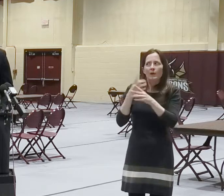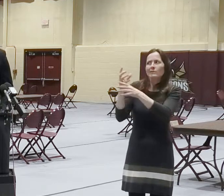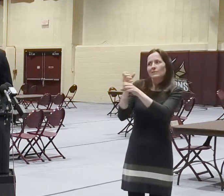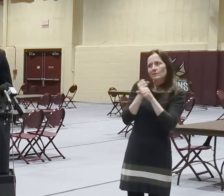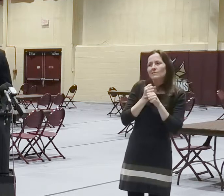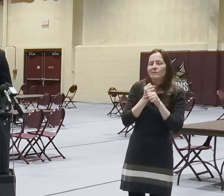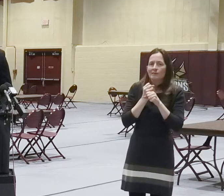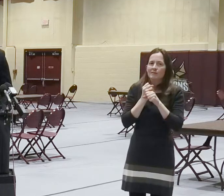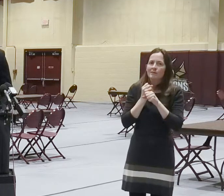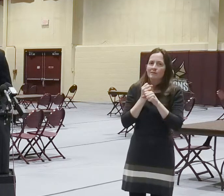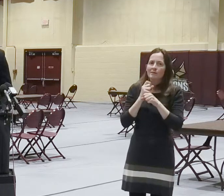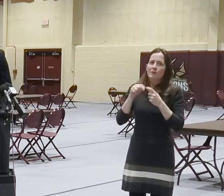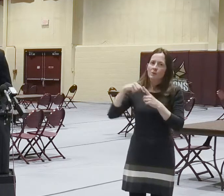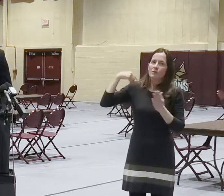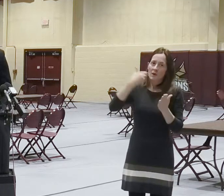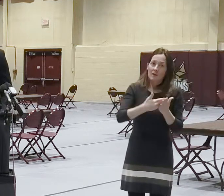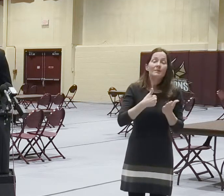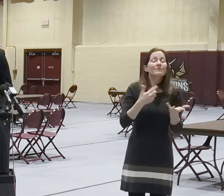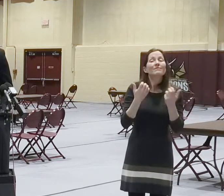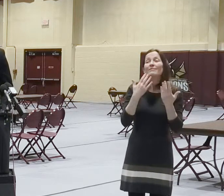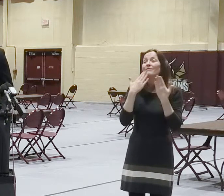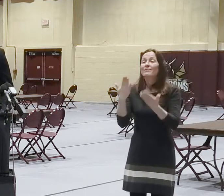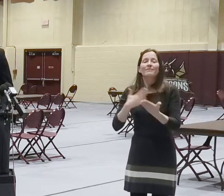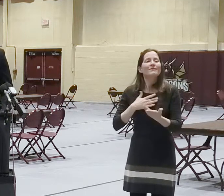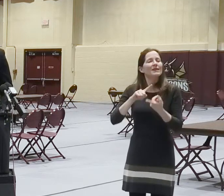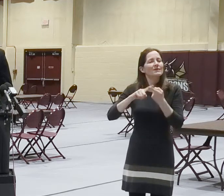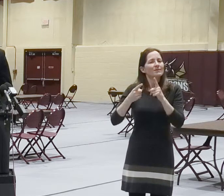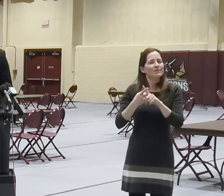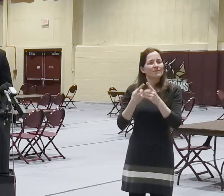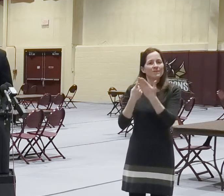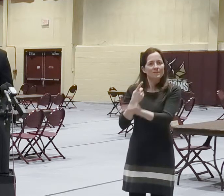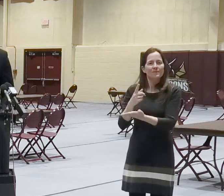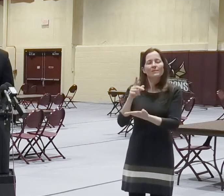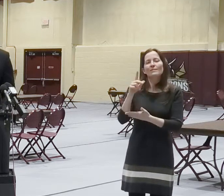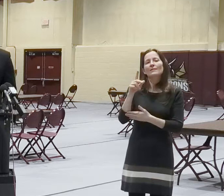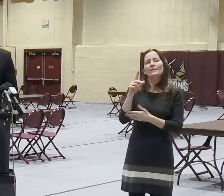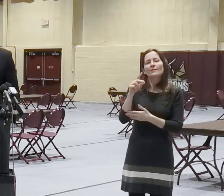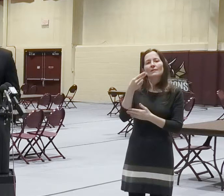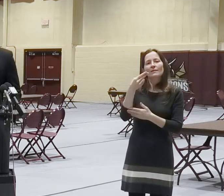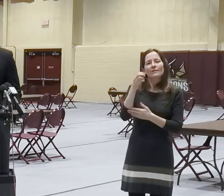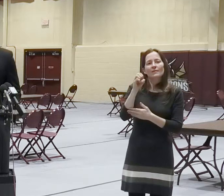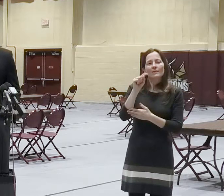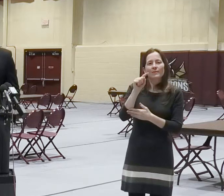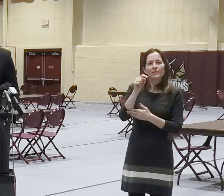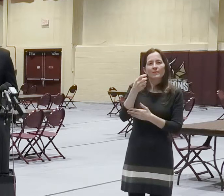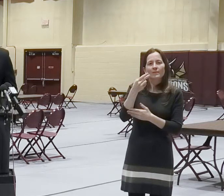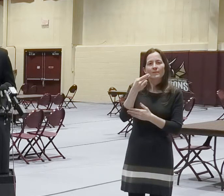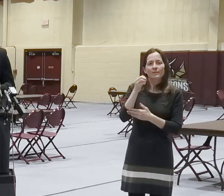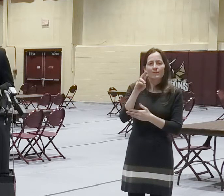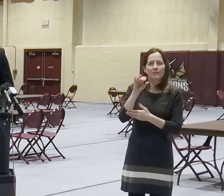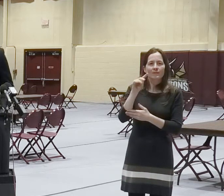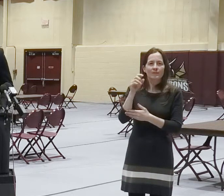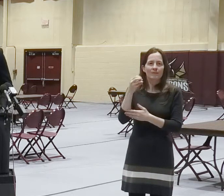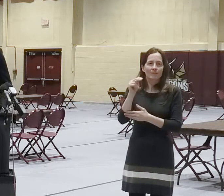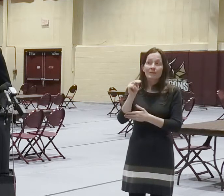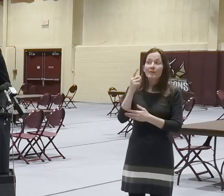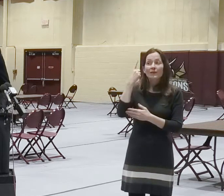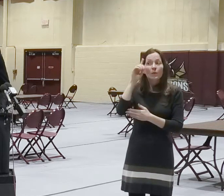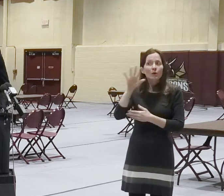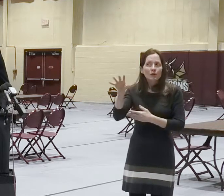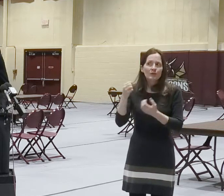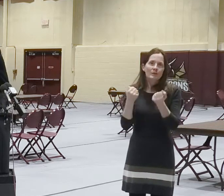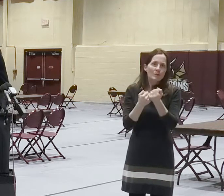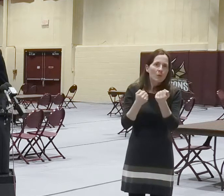thank my friend, Dr. Kate Hetherington, president of HCC, for her support and coordination to make